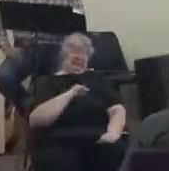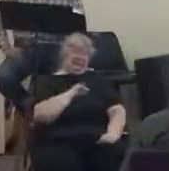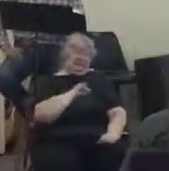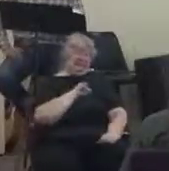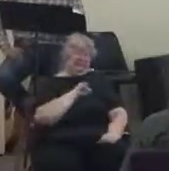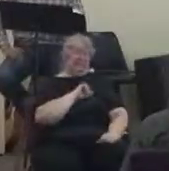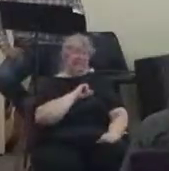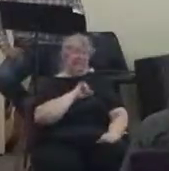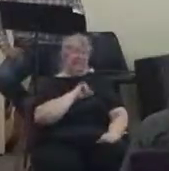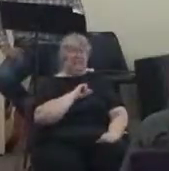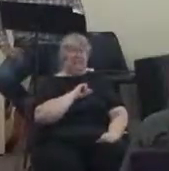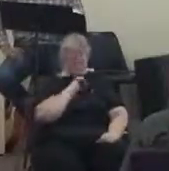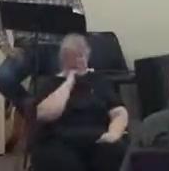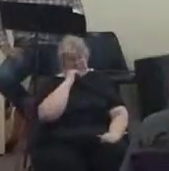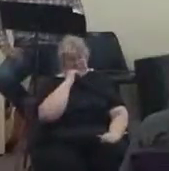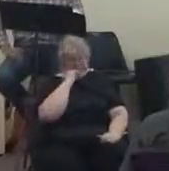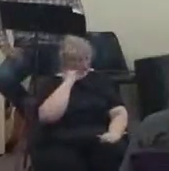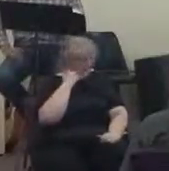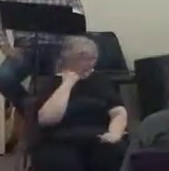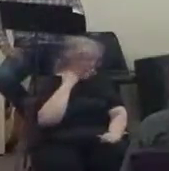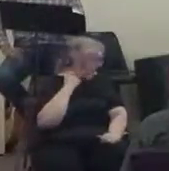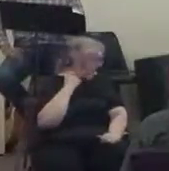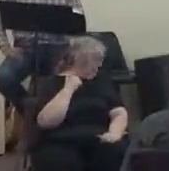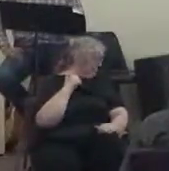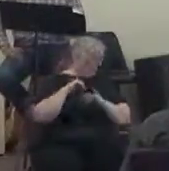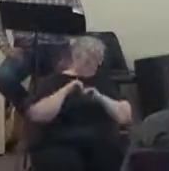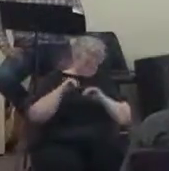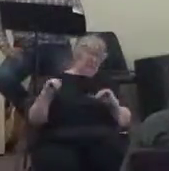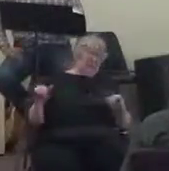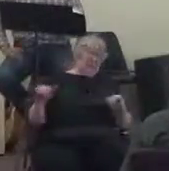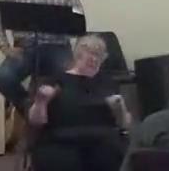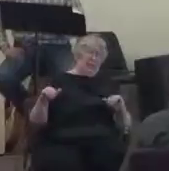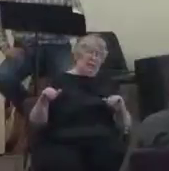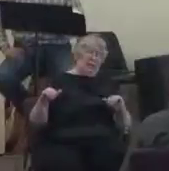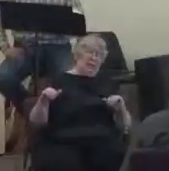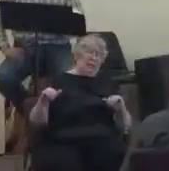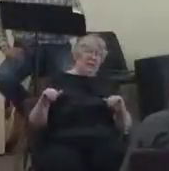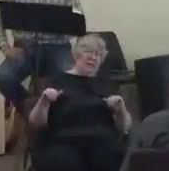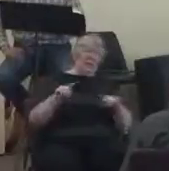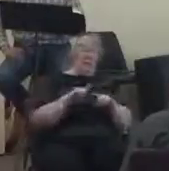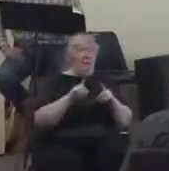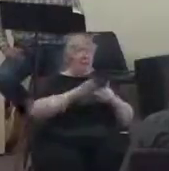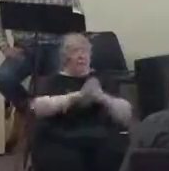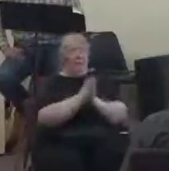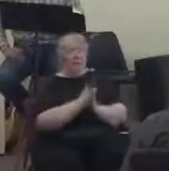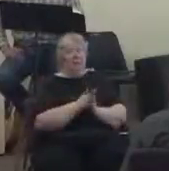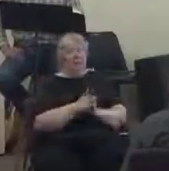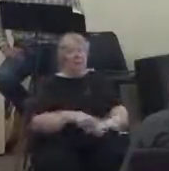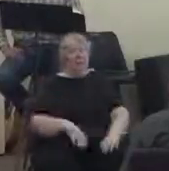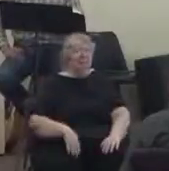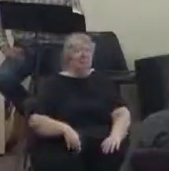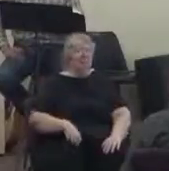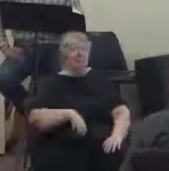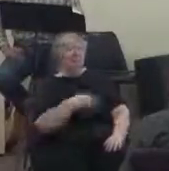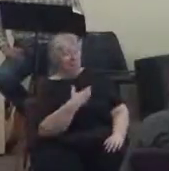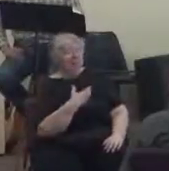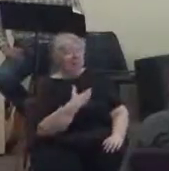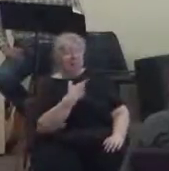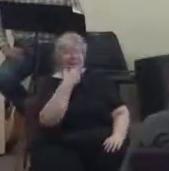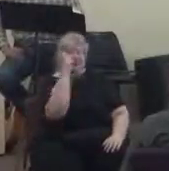ashamed. He ought to feel separated. And what does he do? He gets ticked because Jesus asked him, do you love